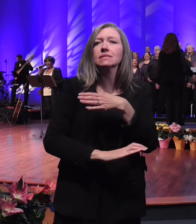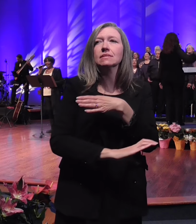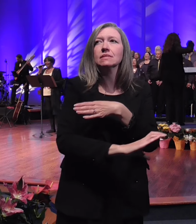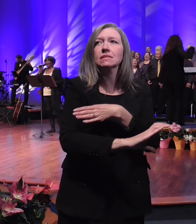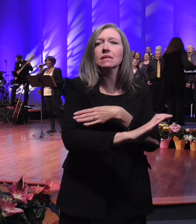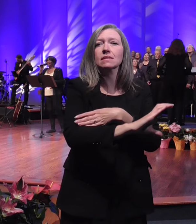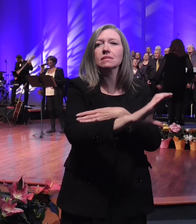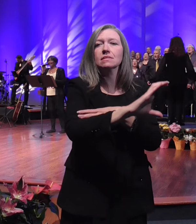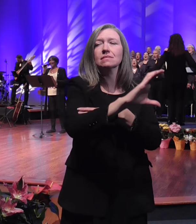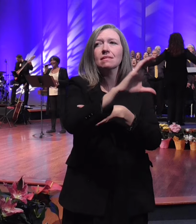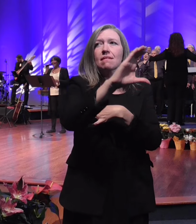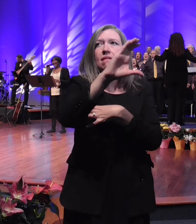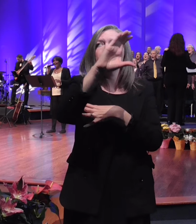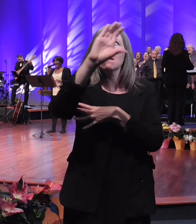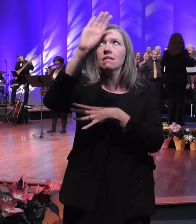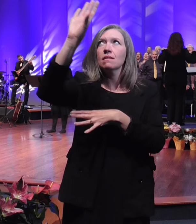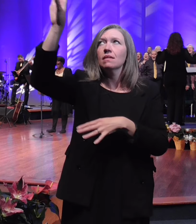Rising like the